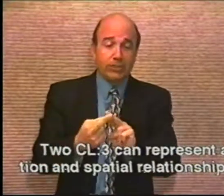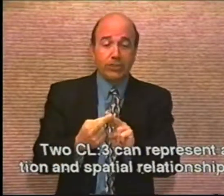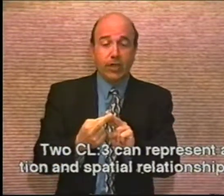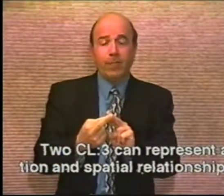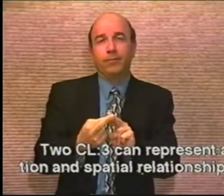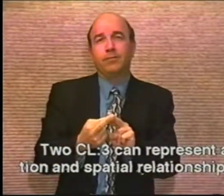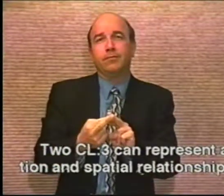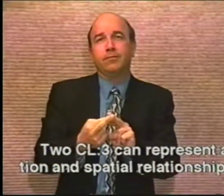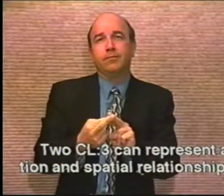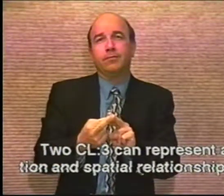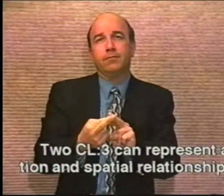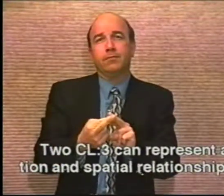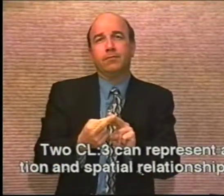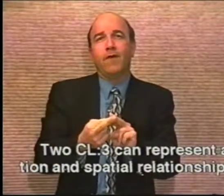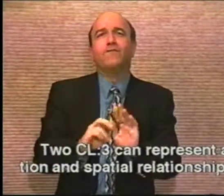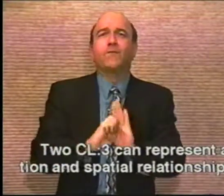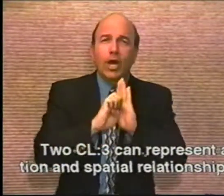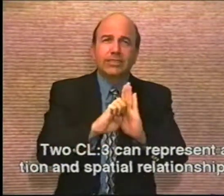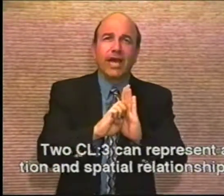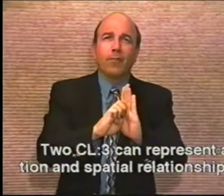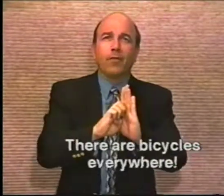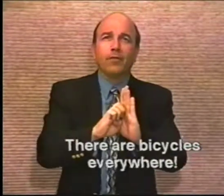relationship. For example,